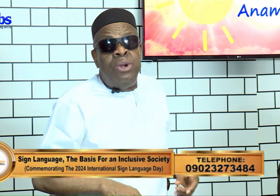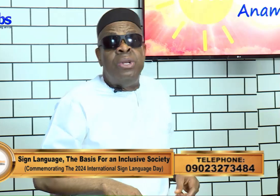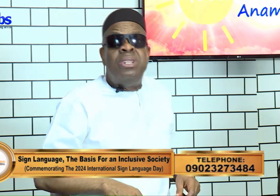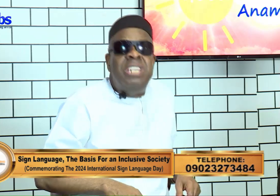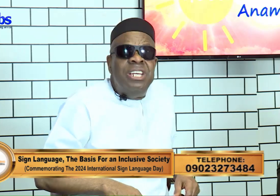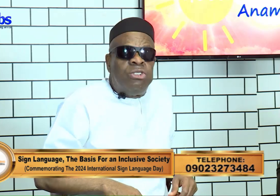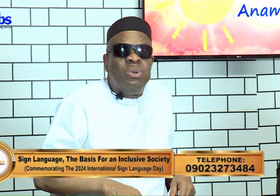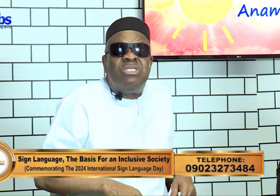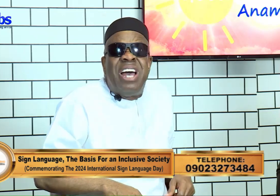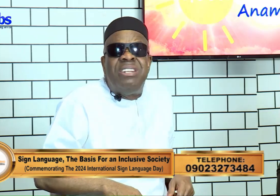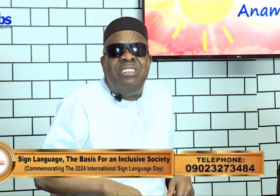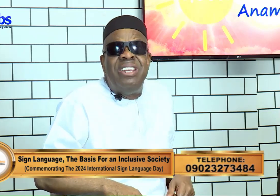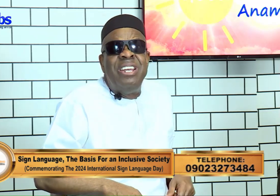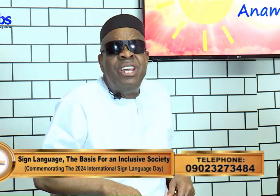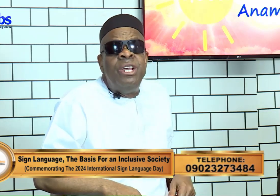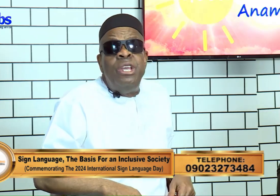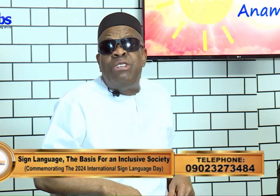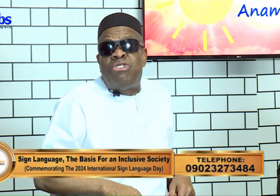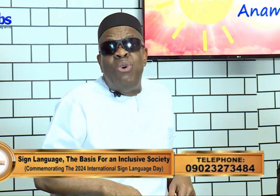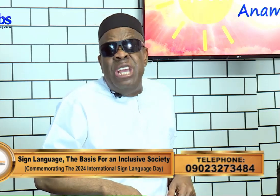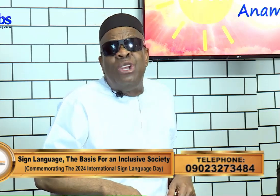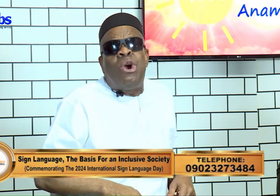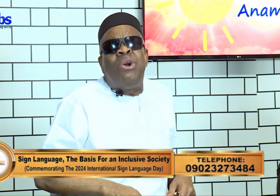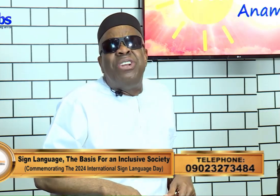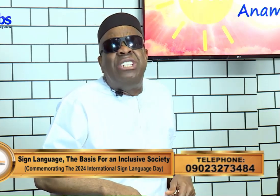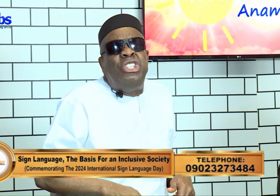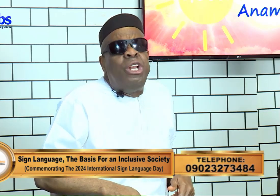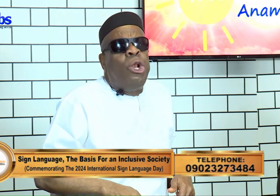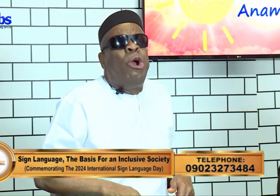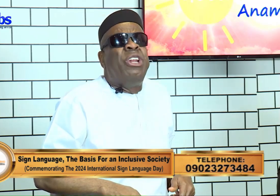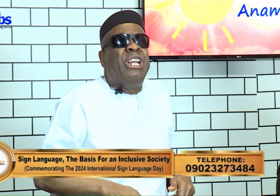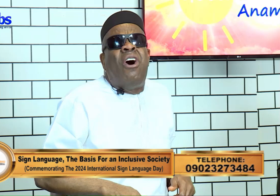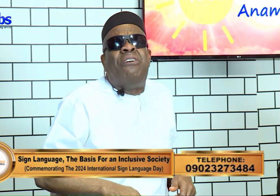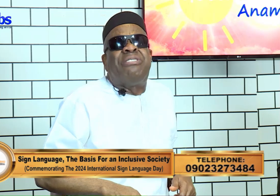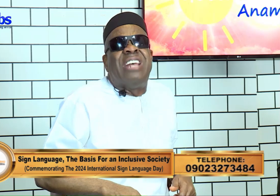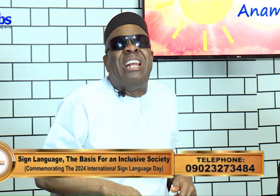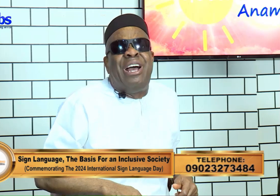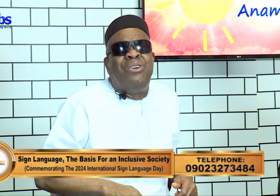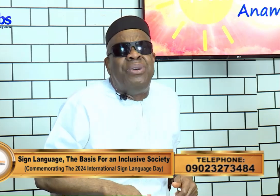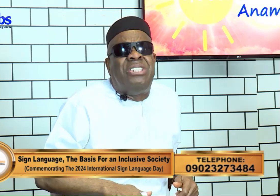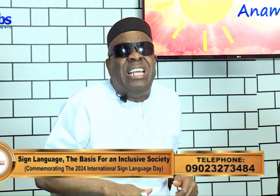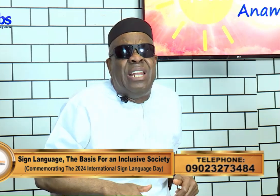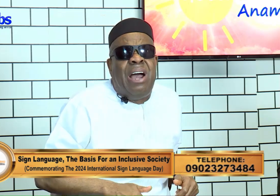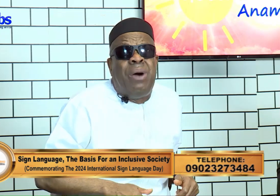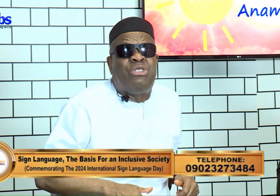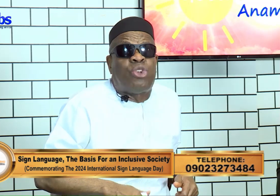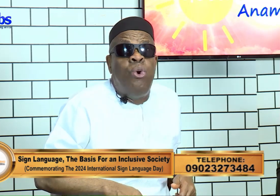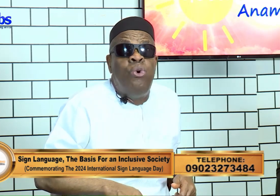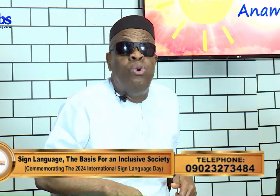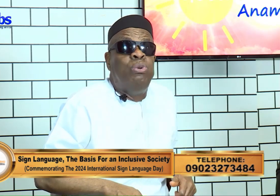into the society is to encourage the learning of sign language in